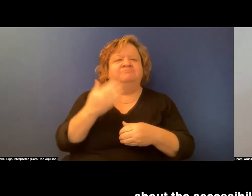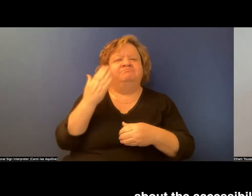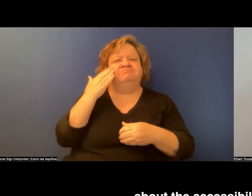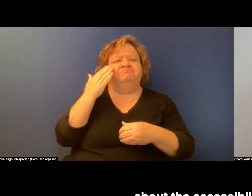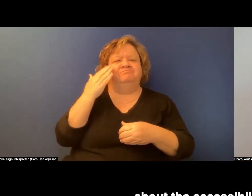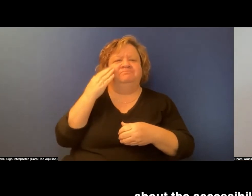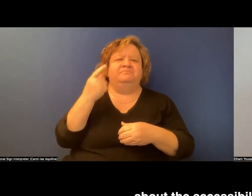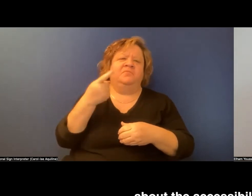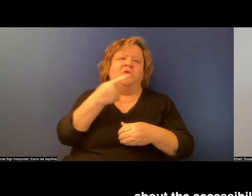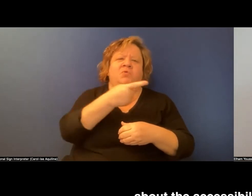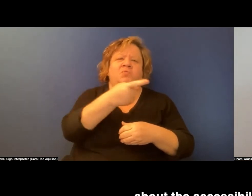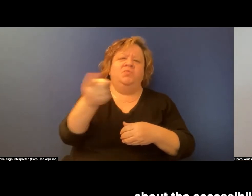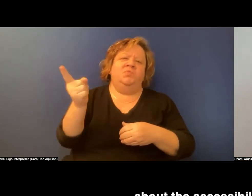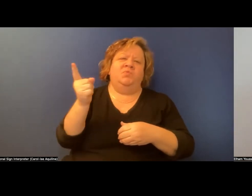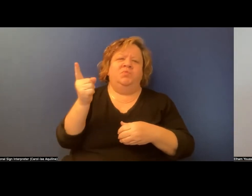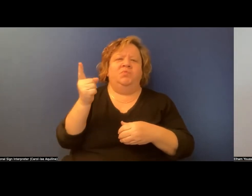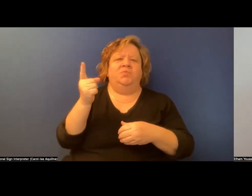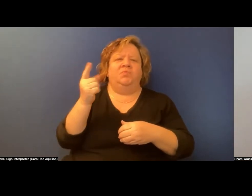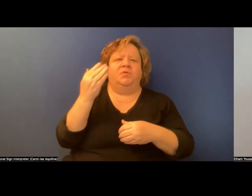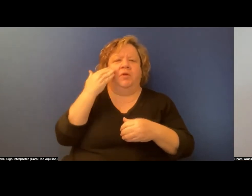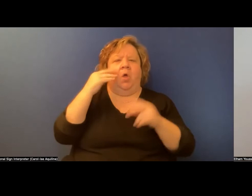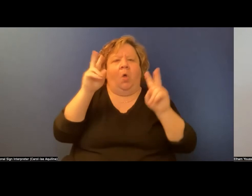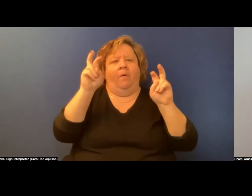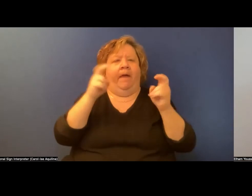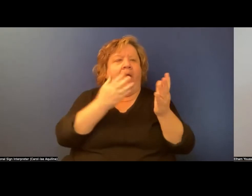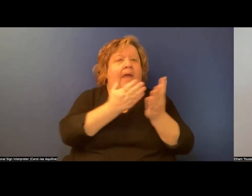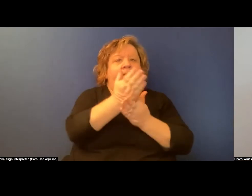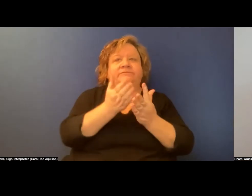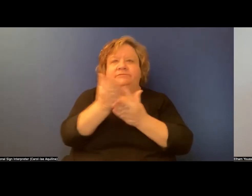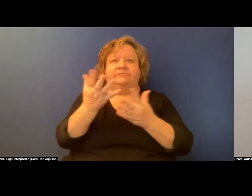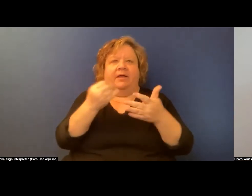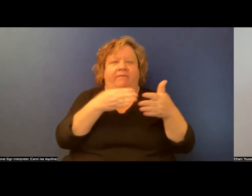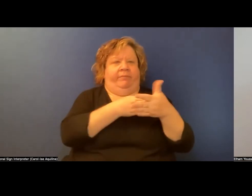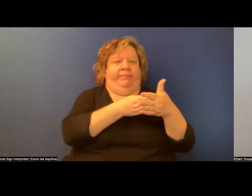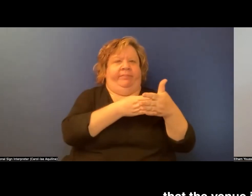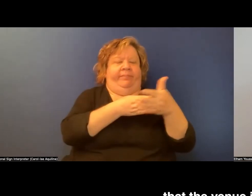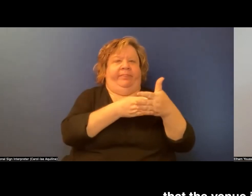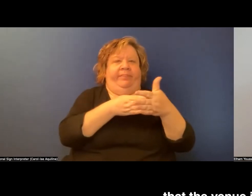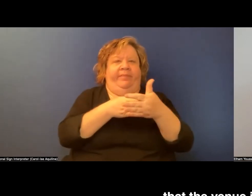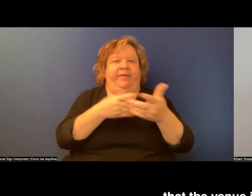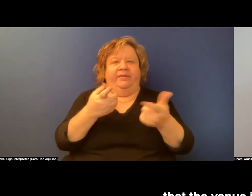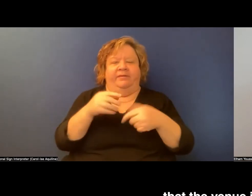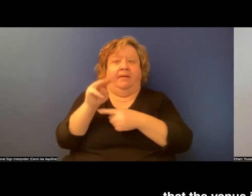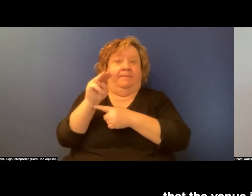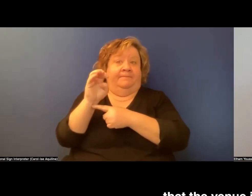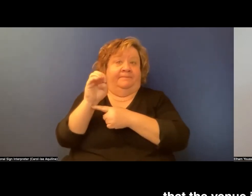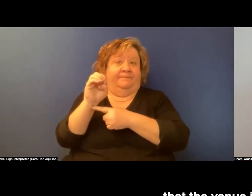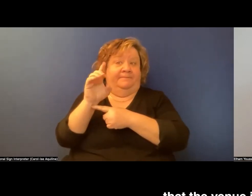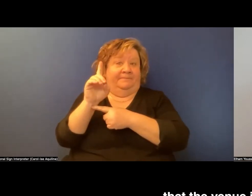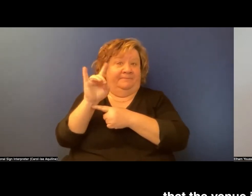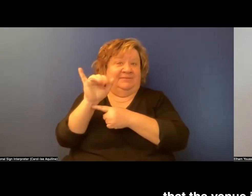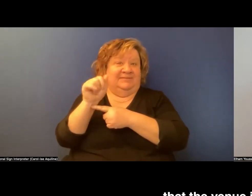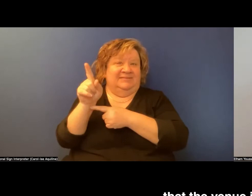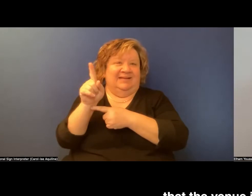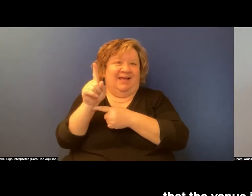accessibility challenges that was raised by media. And of course, this is not a good news that the venue in